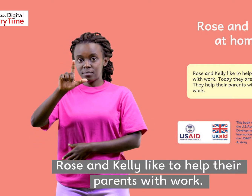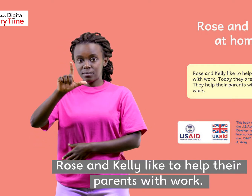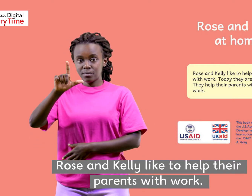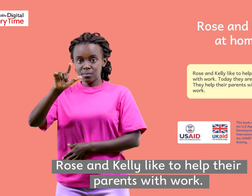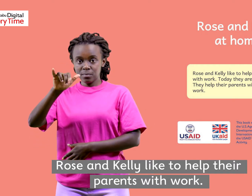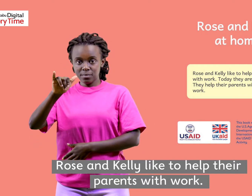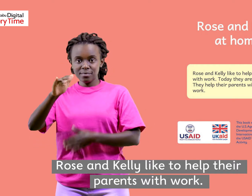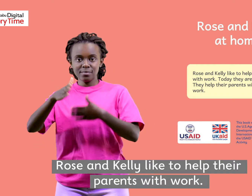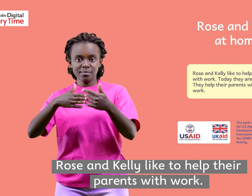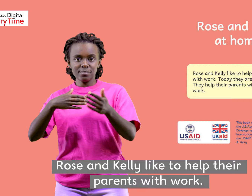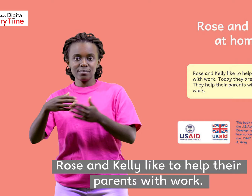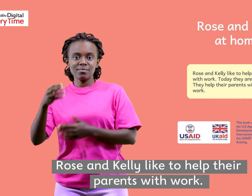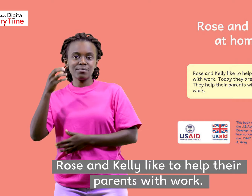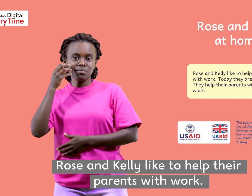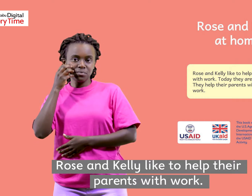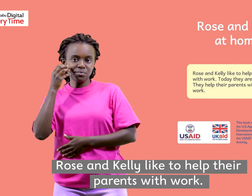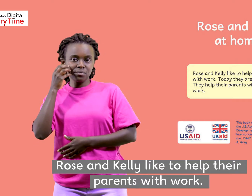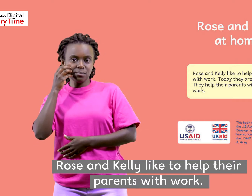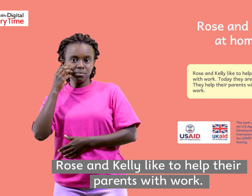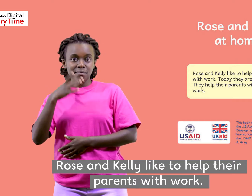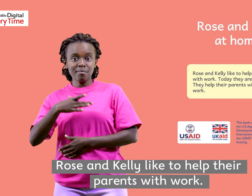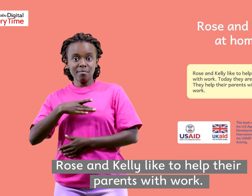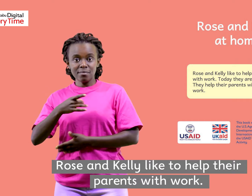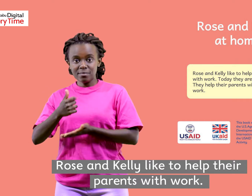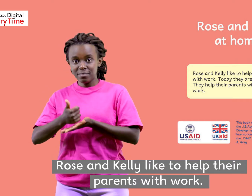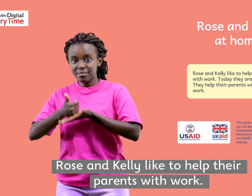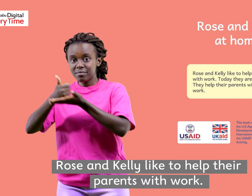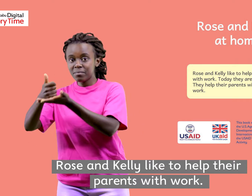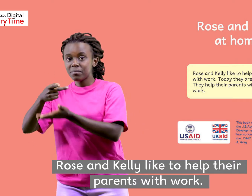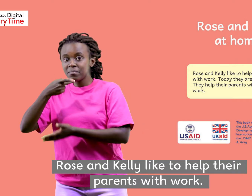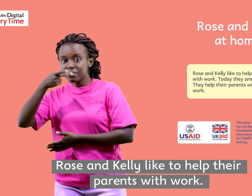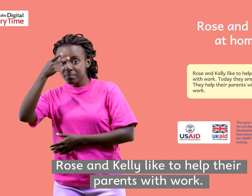Rose and Kelly like to help their parents with work.